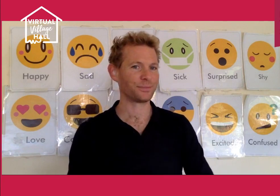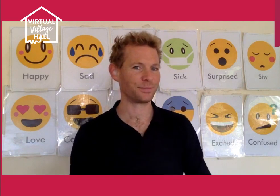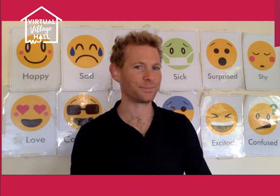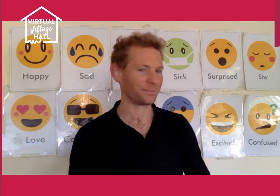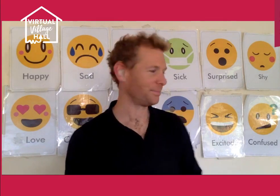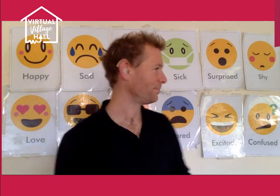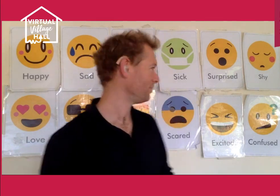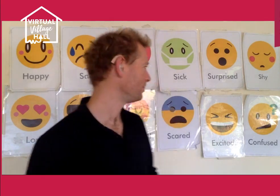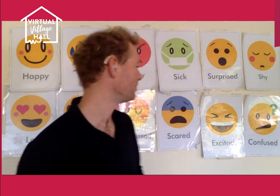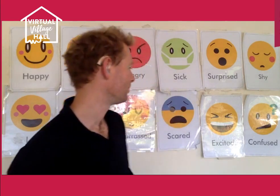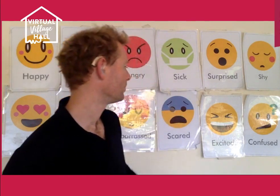Scared.